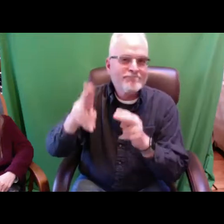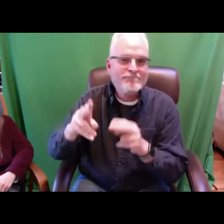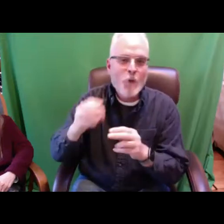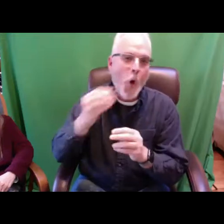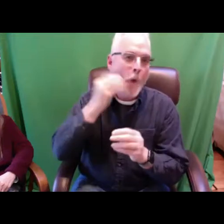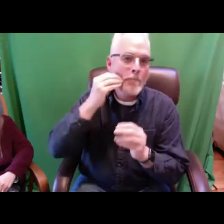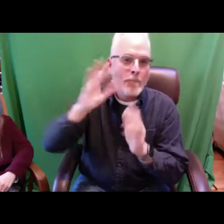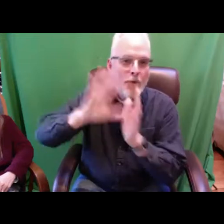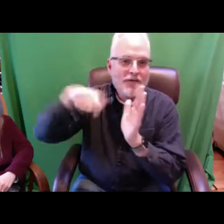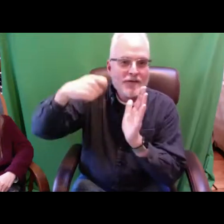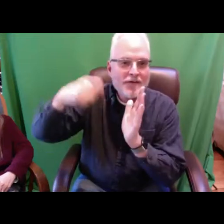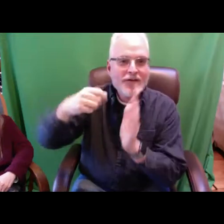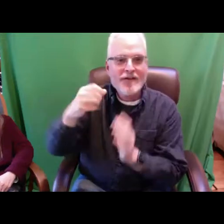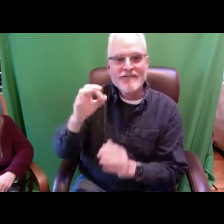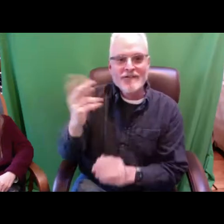And